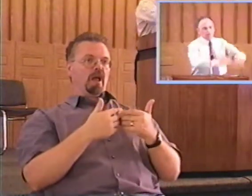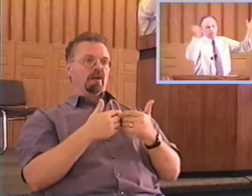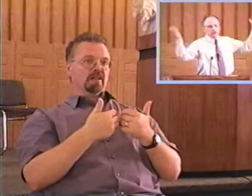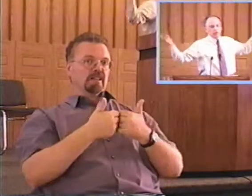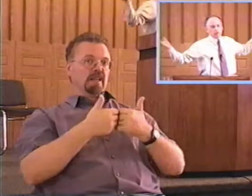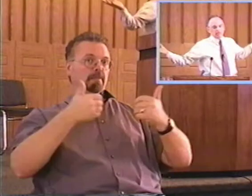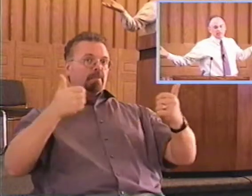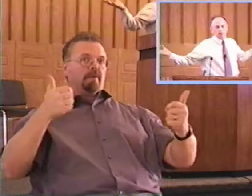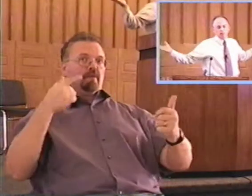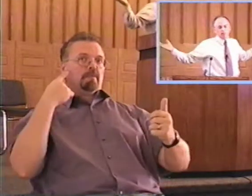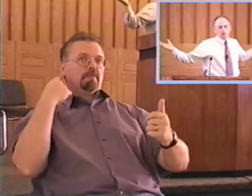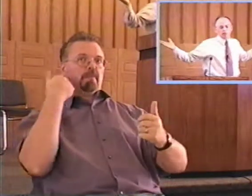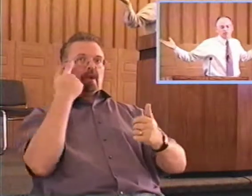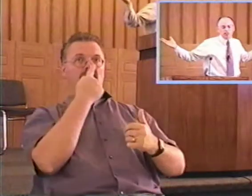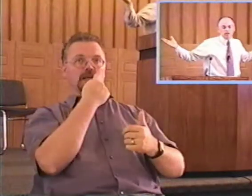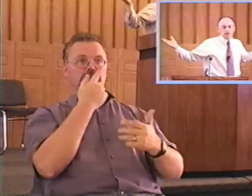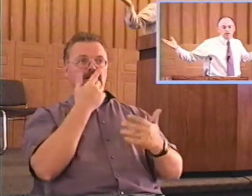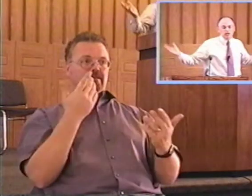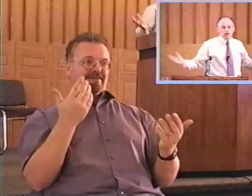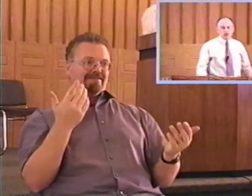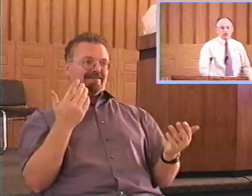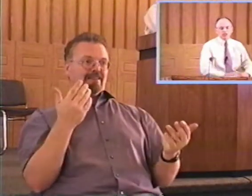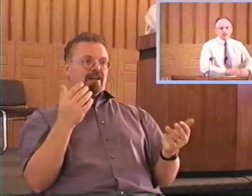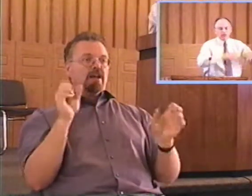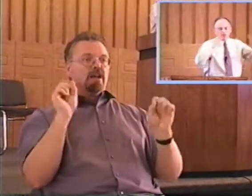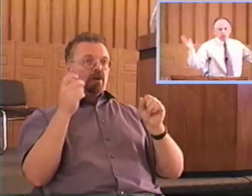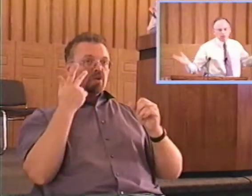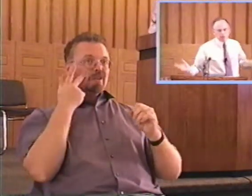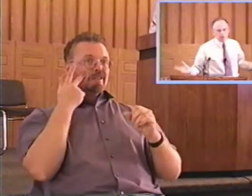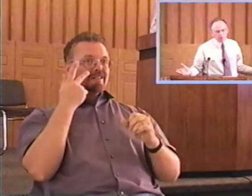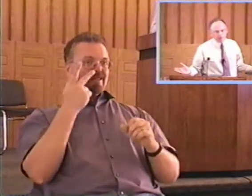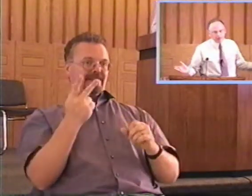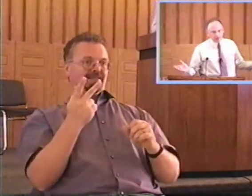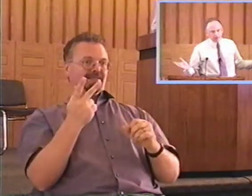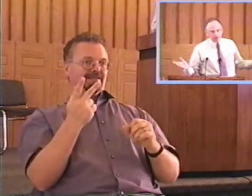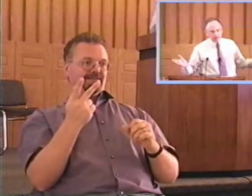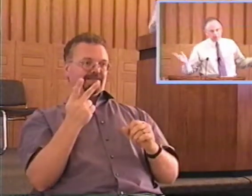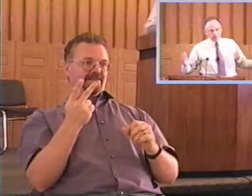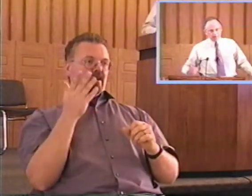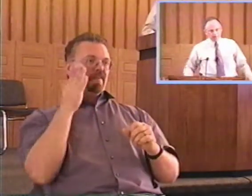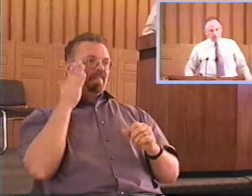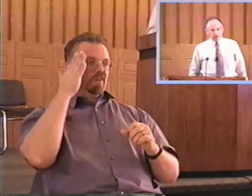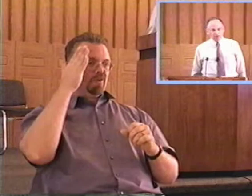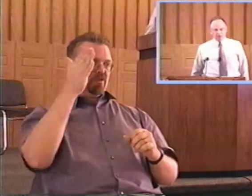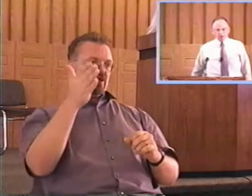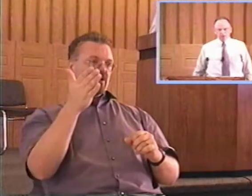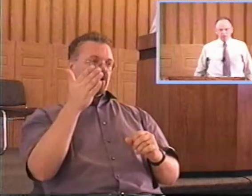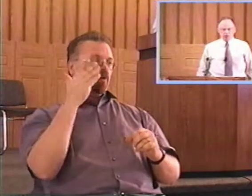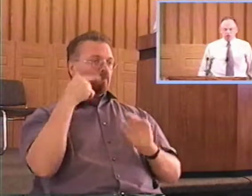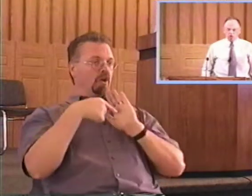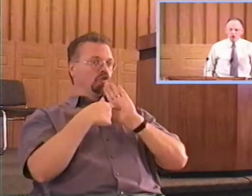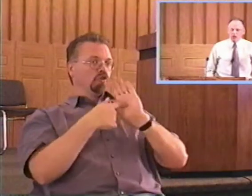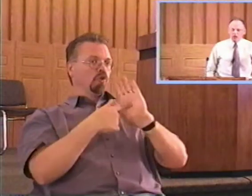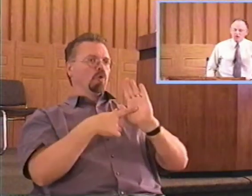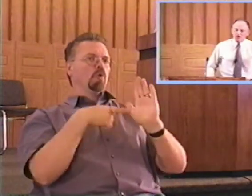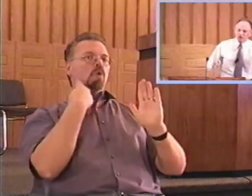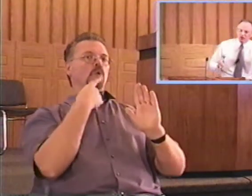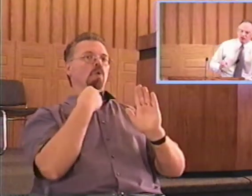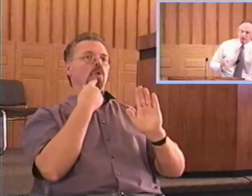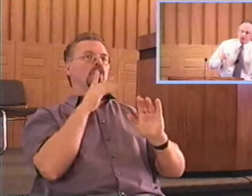eyes will one day be revealed, so that that person will be completely revealed for who they